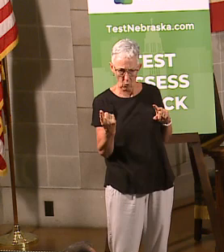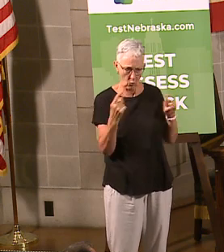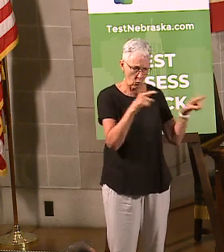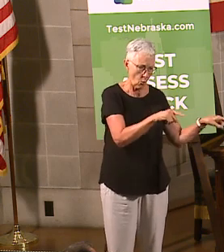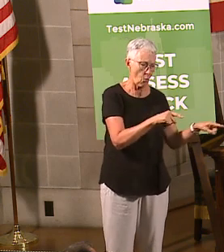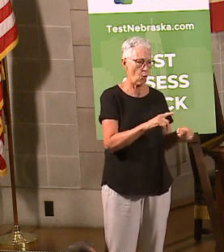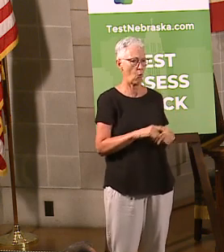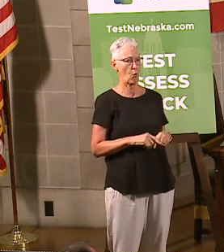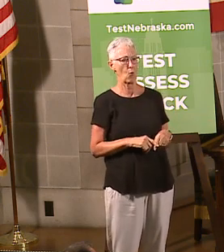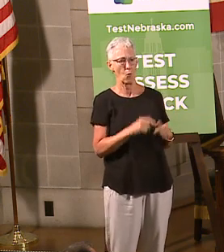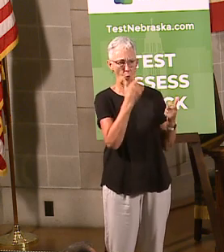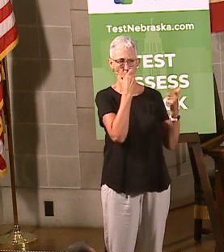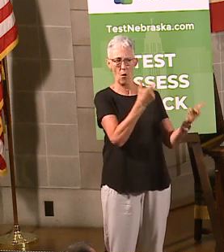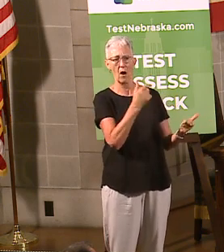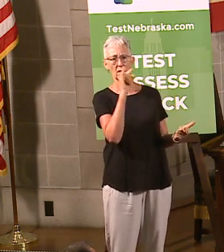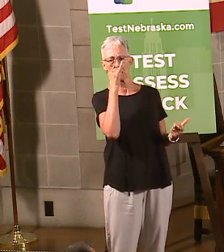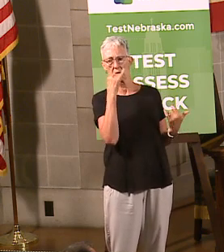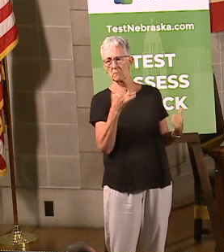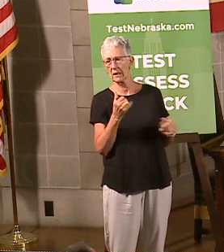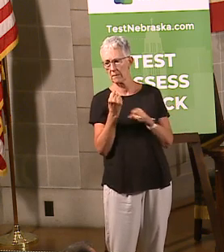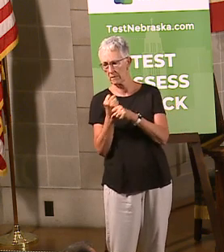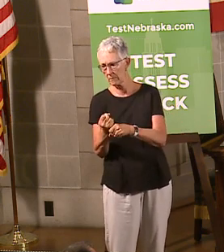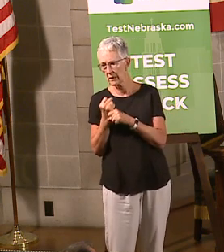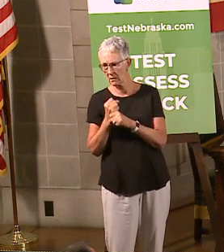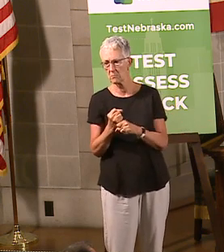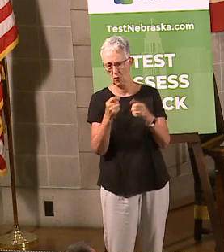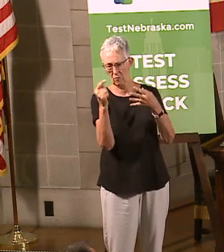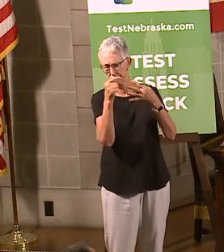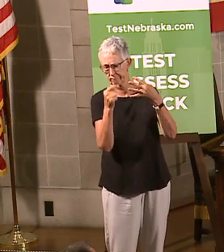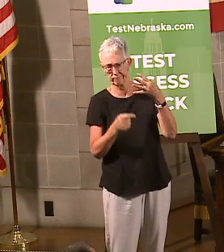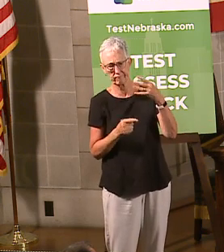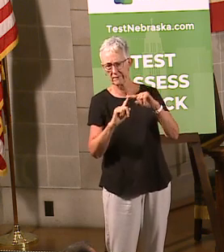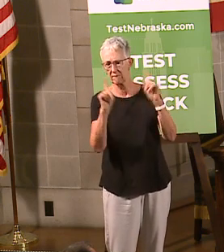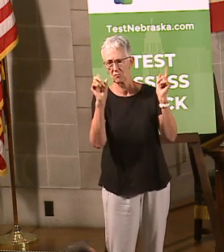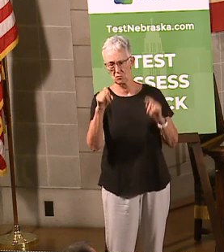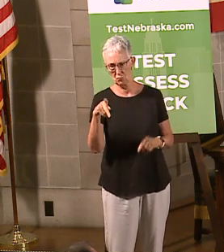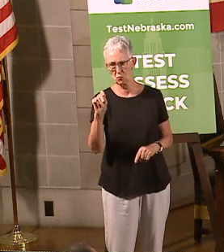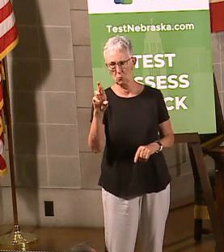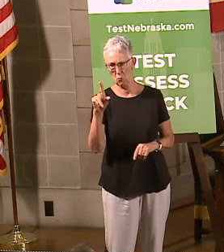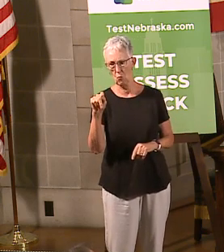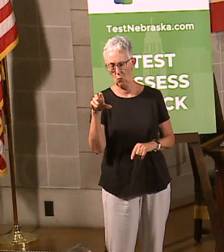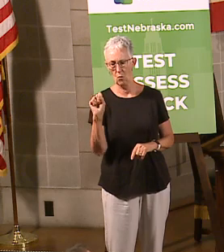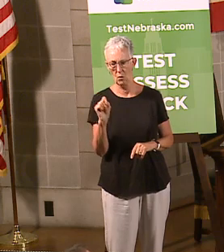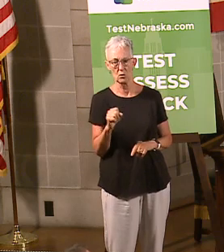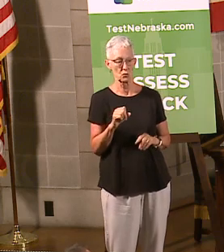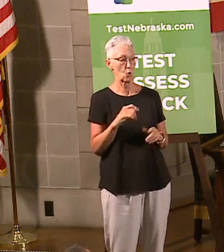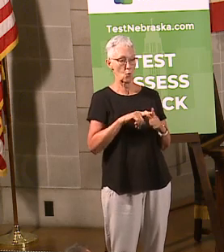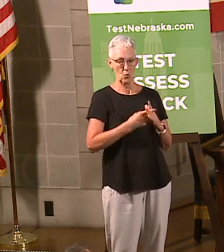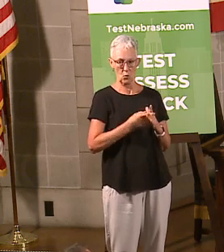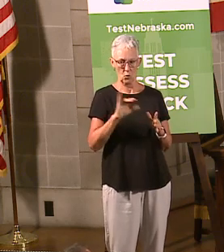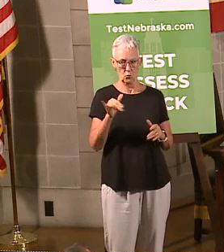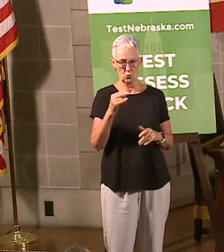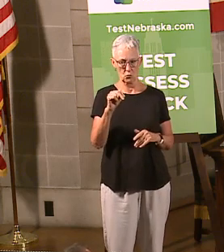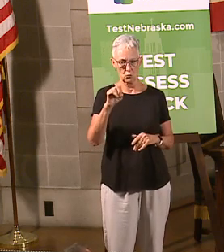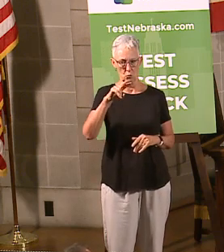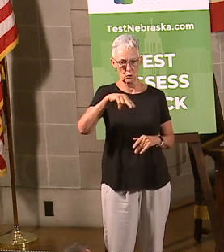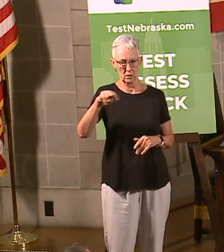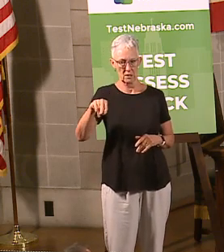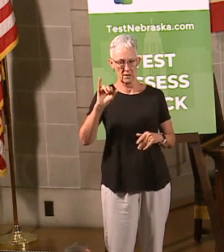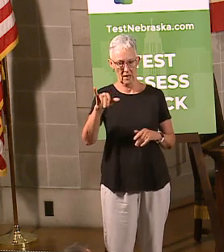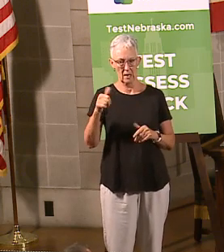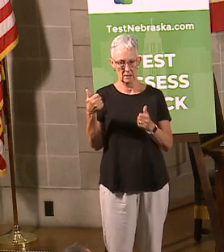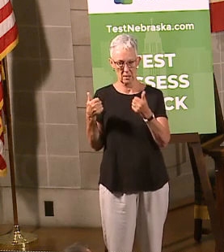League baseball game. Starting on June 22nd, that will open up and it'll just be covered under the gatherings section of our directed health